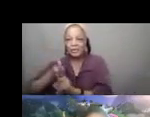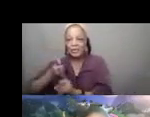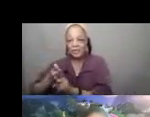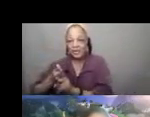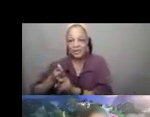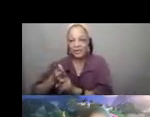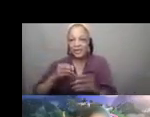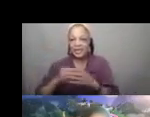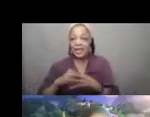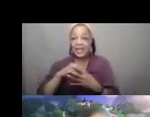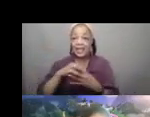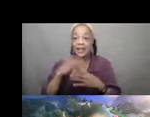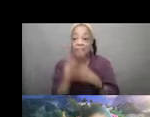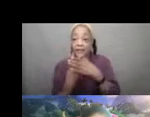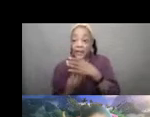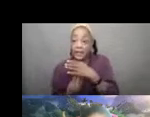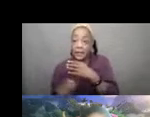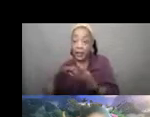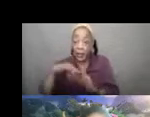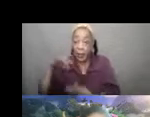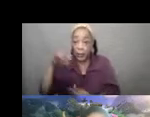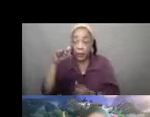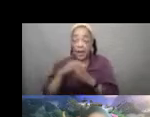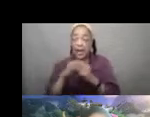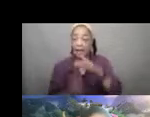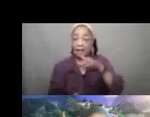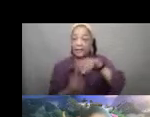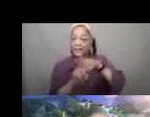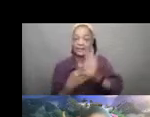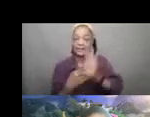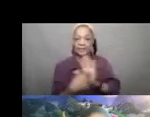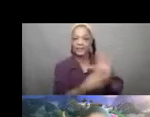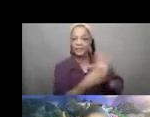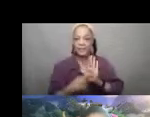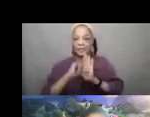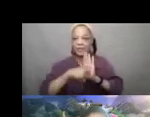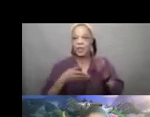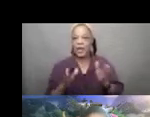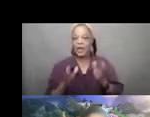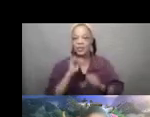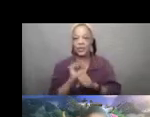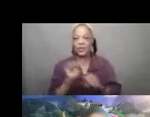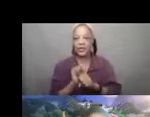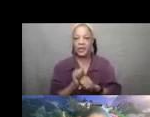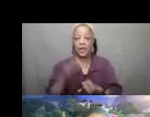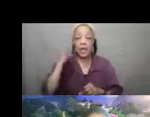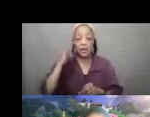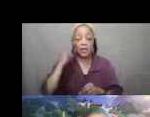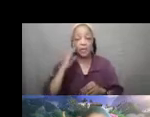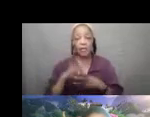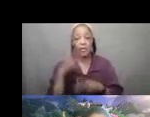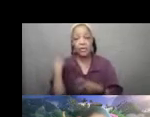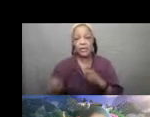both invisible and invisible ways in the labor. And thank you to all of you. I know it's the end of a very tough